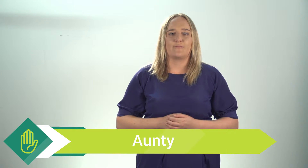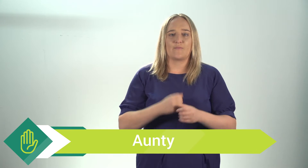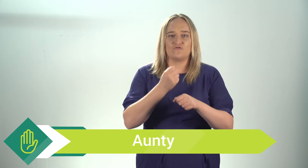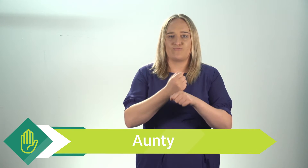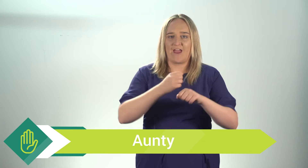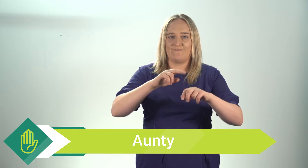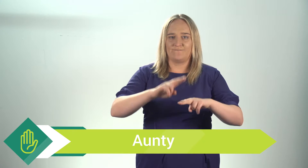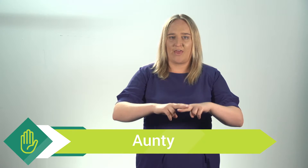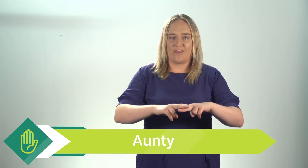Auntie.